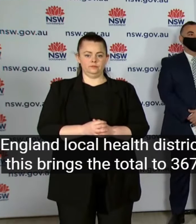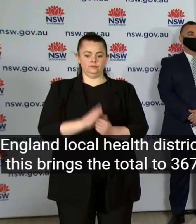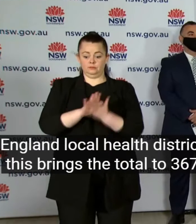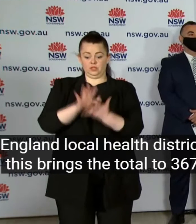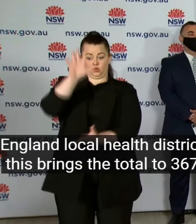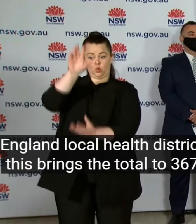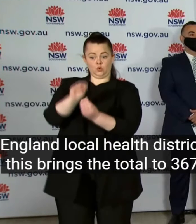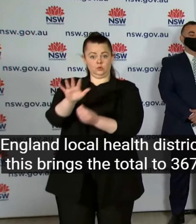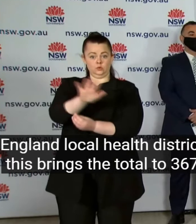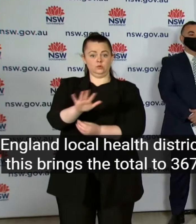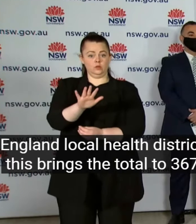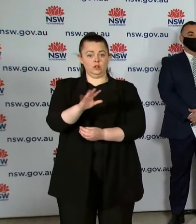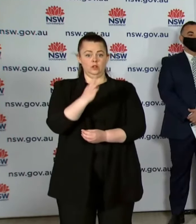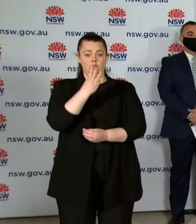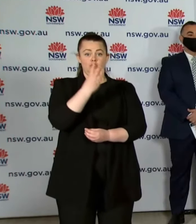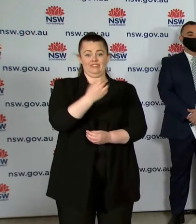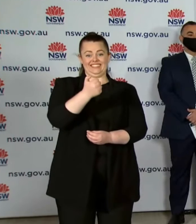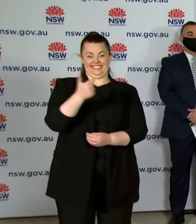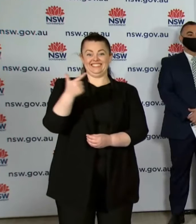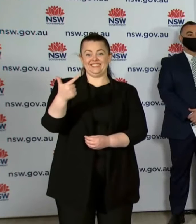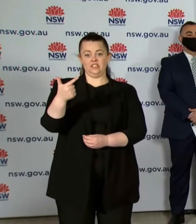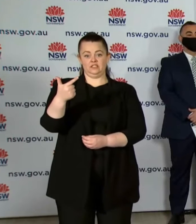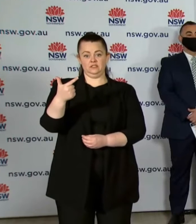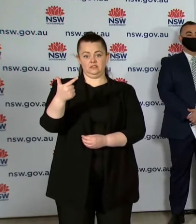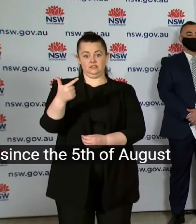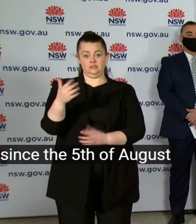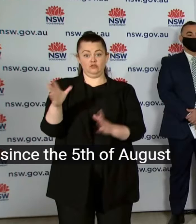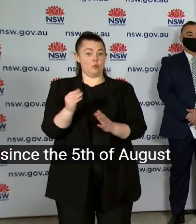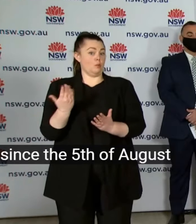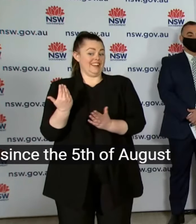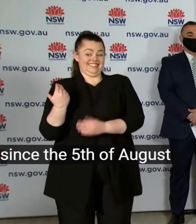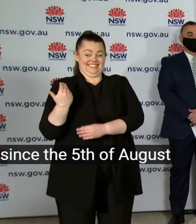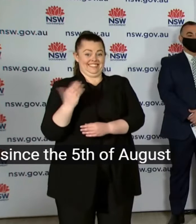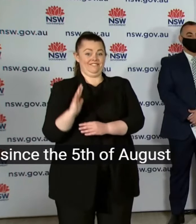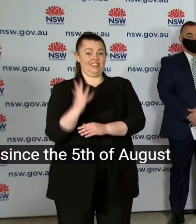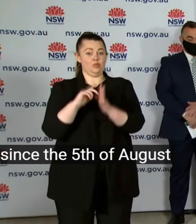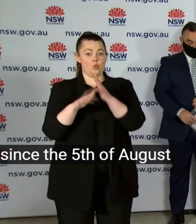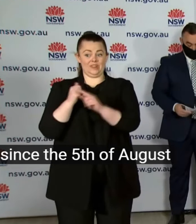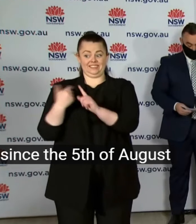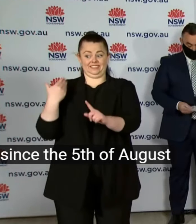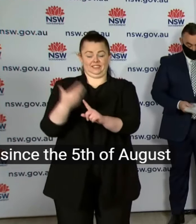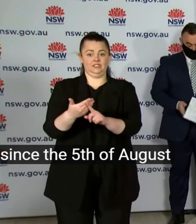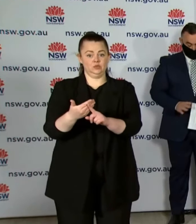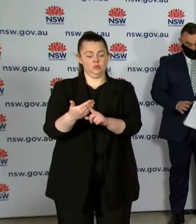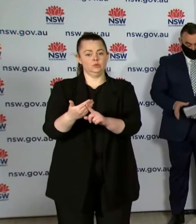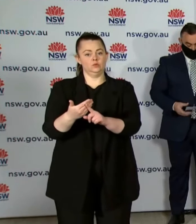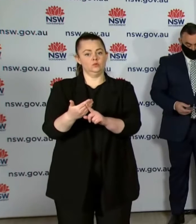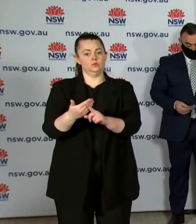the total to 367 since the 5th of August. Of those 16 new